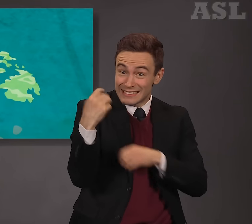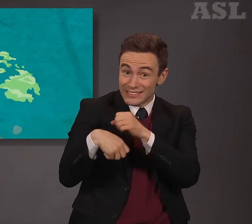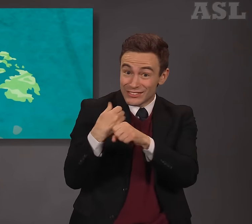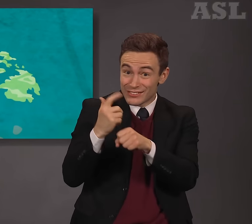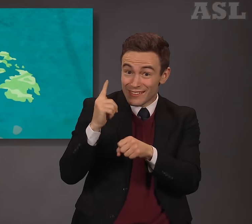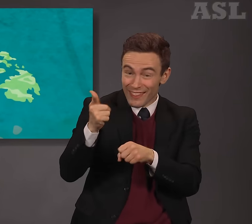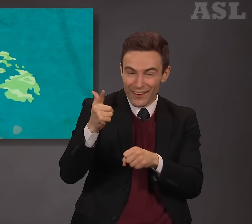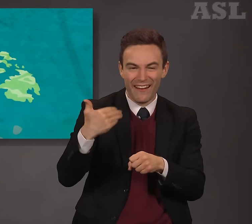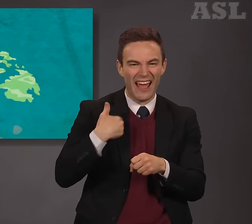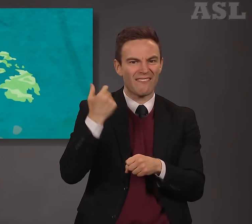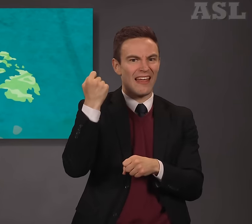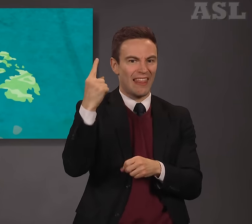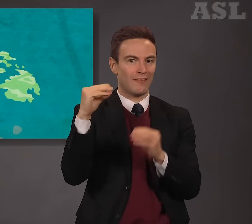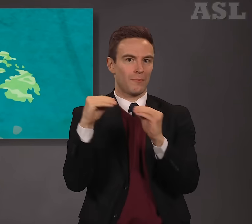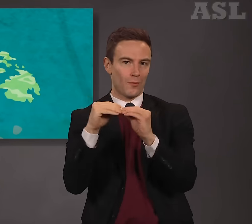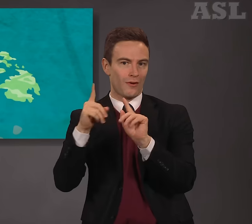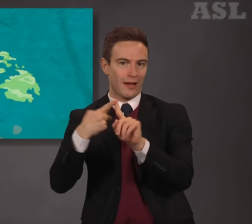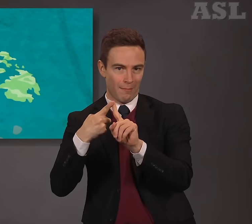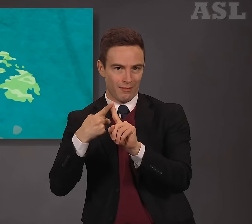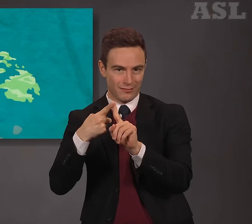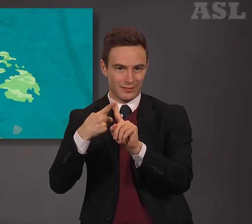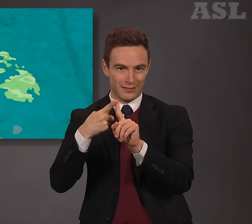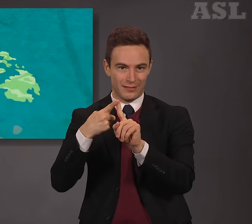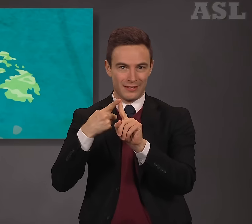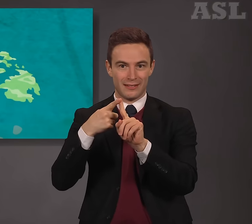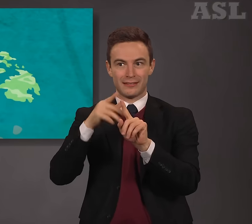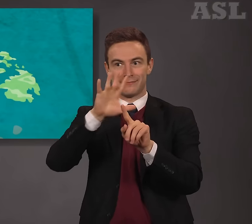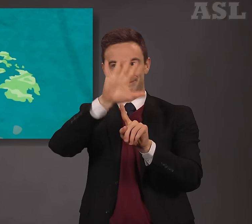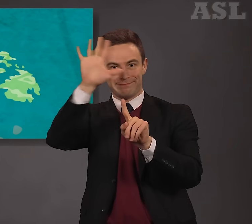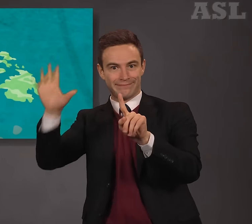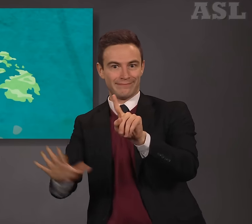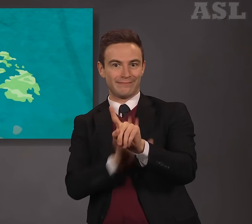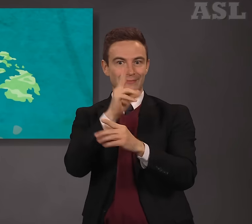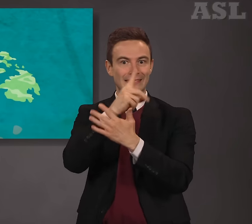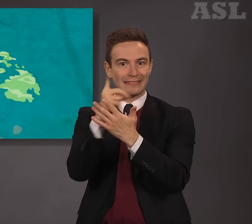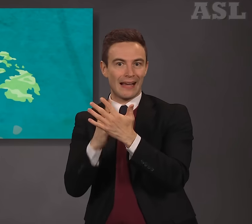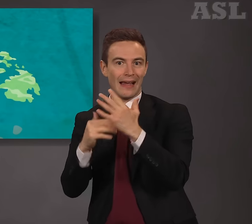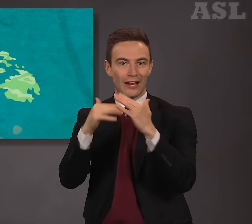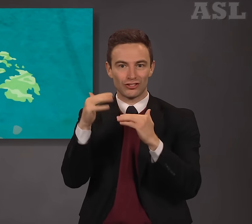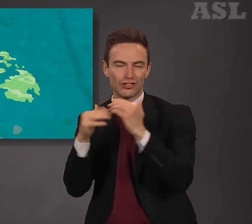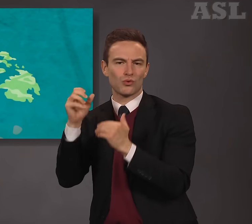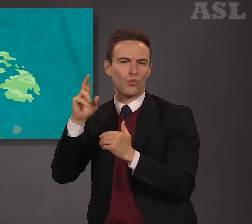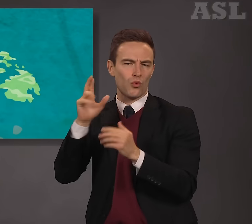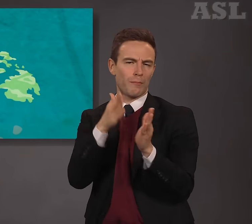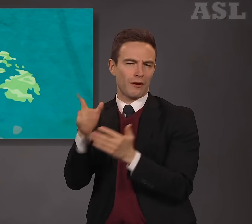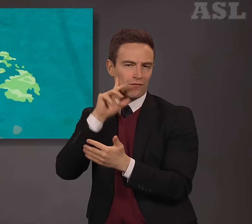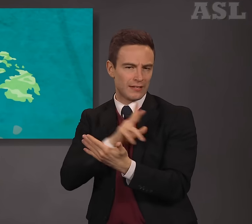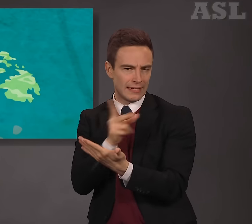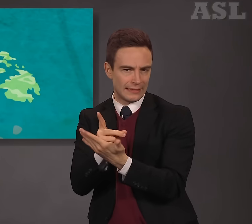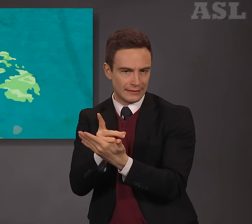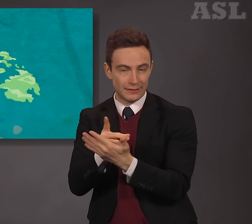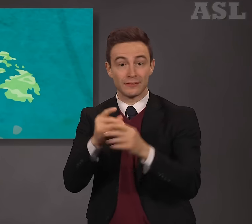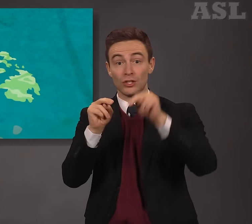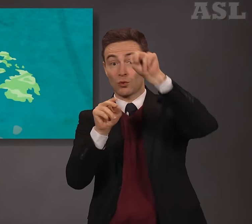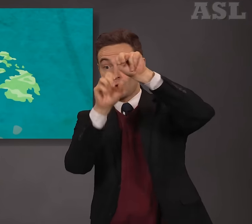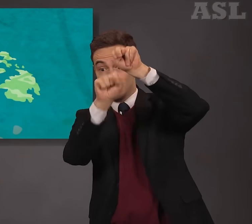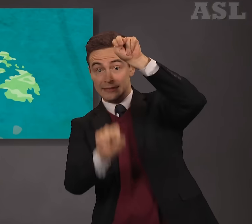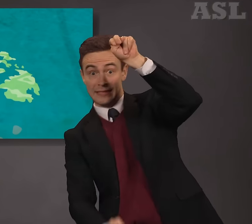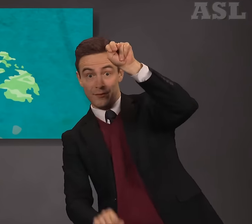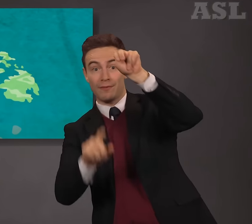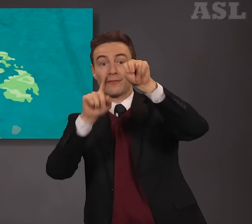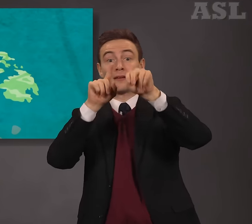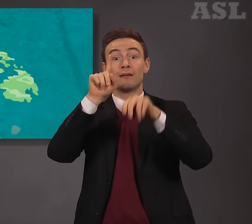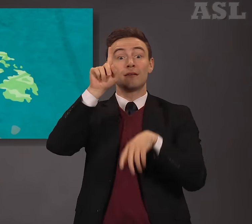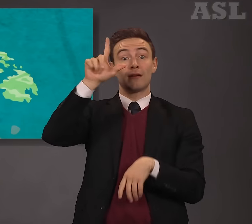later, 11 temples are being constructed, designed, or prepared for dedication. From the north to the